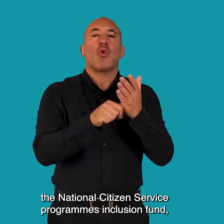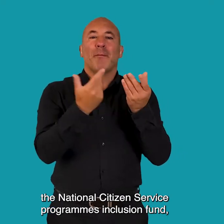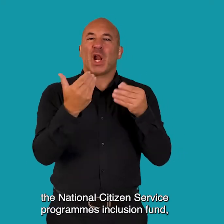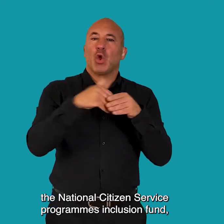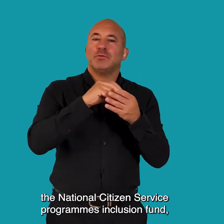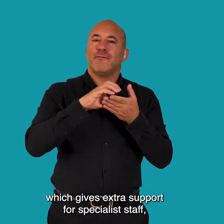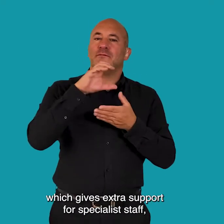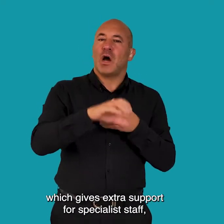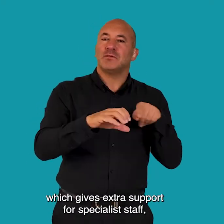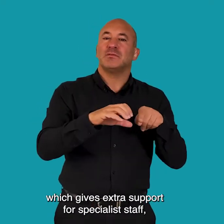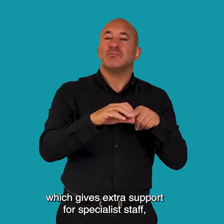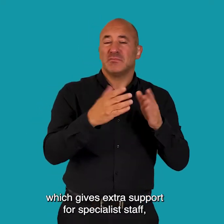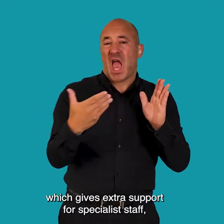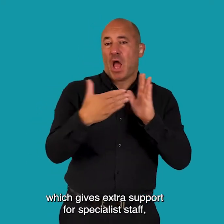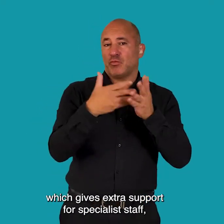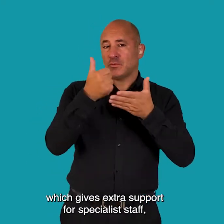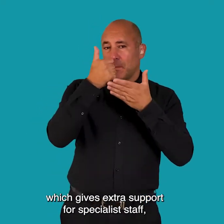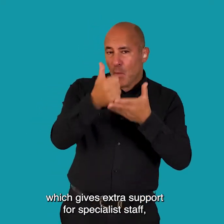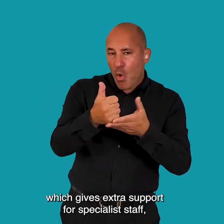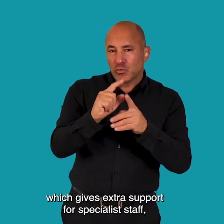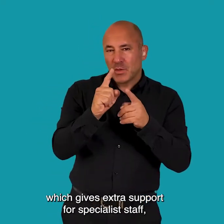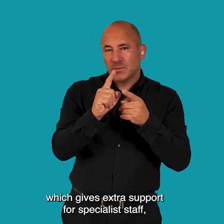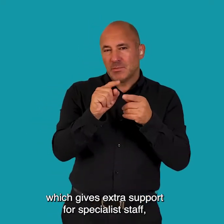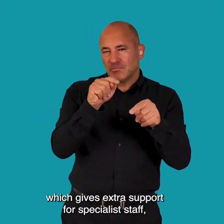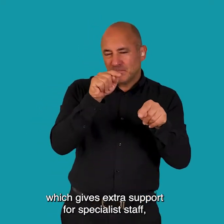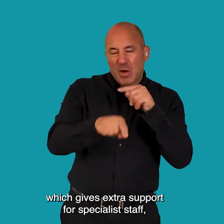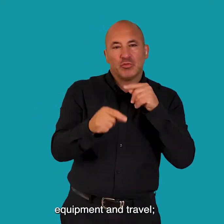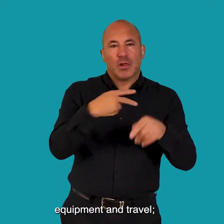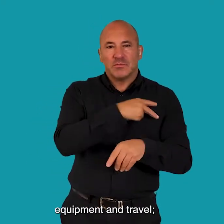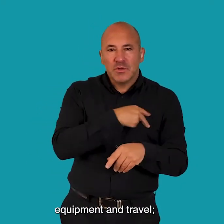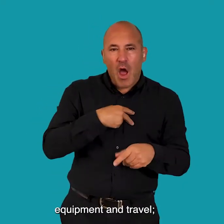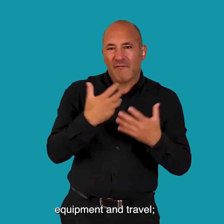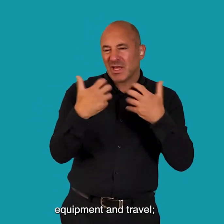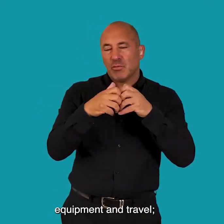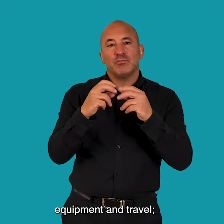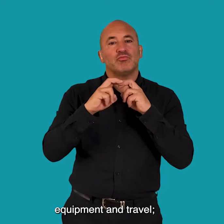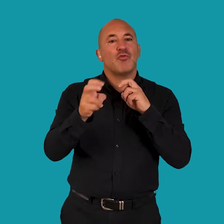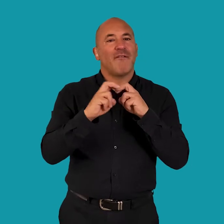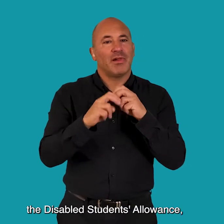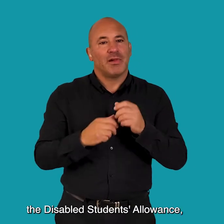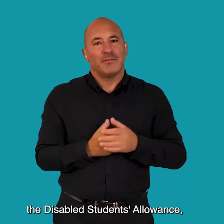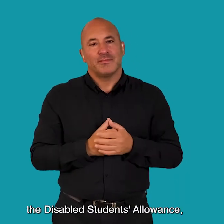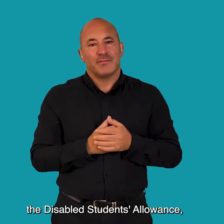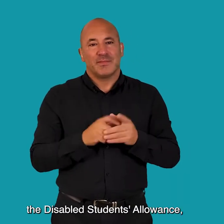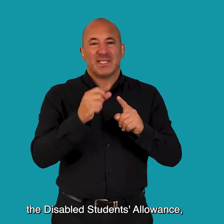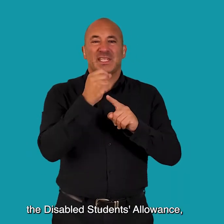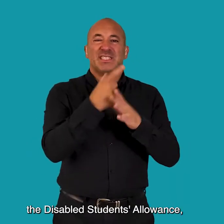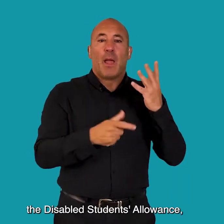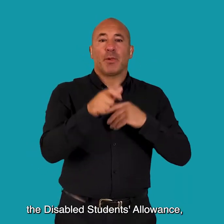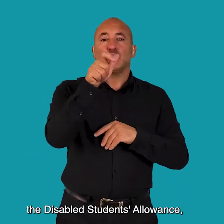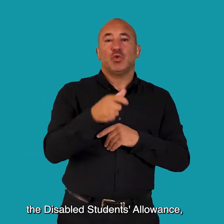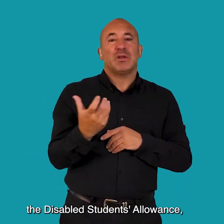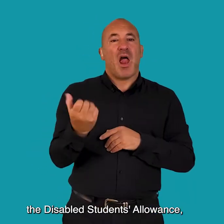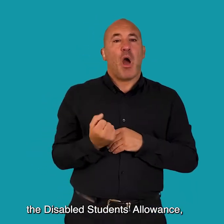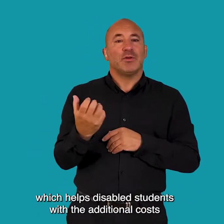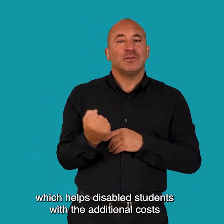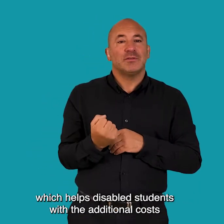Fund, which gives extra support for specialist staff, equipment and travel. The Disabled Students Allowance, which helps